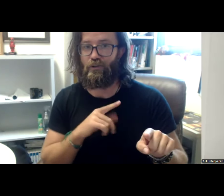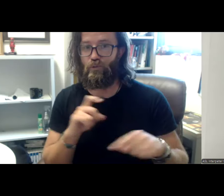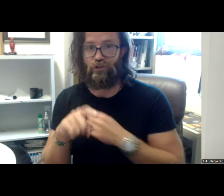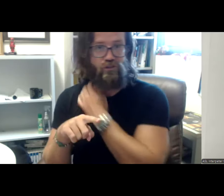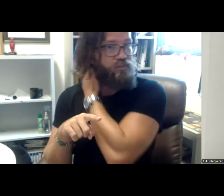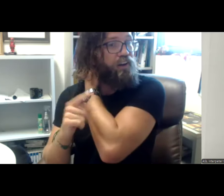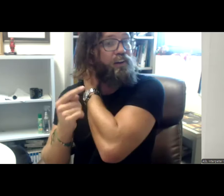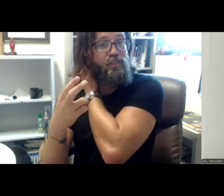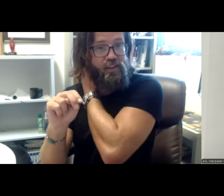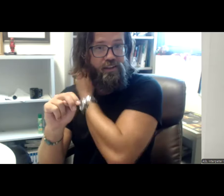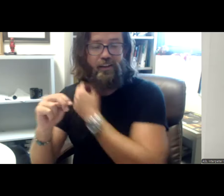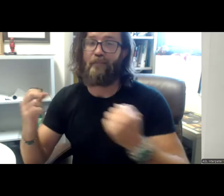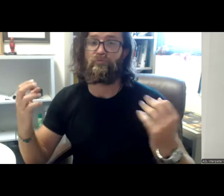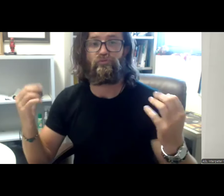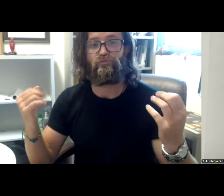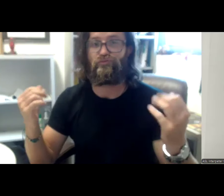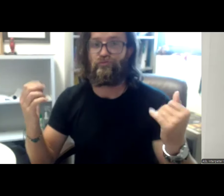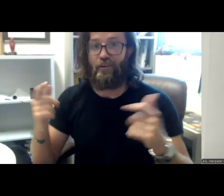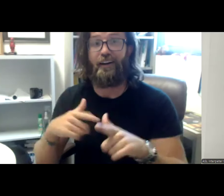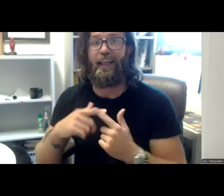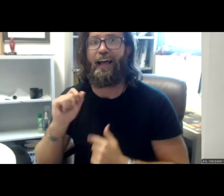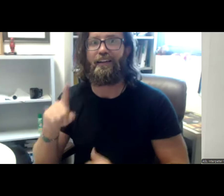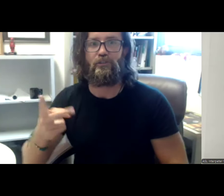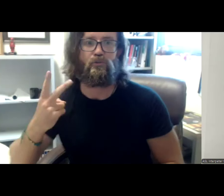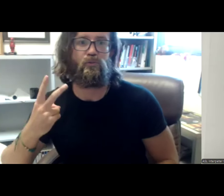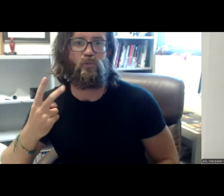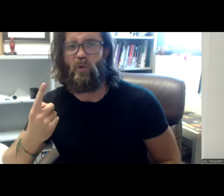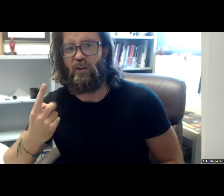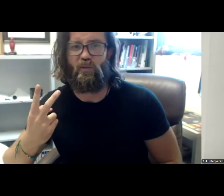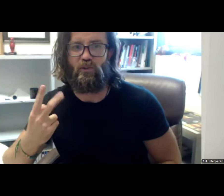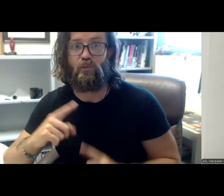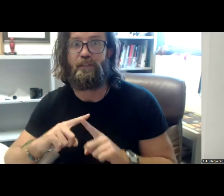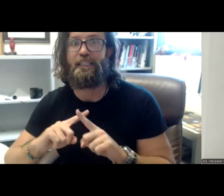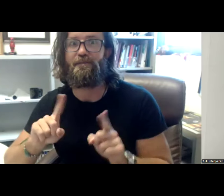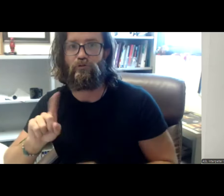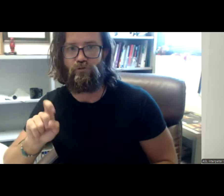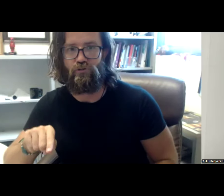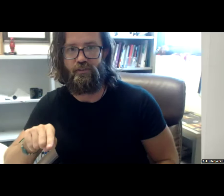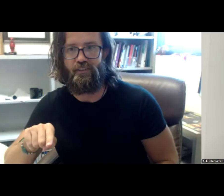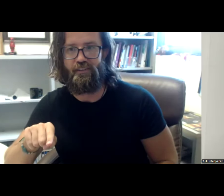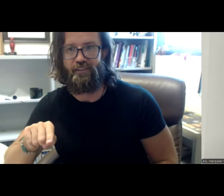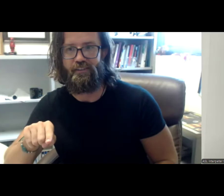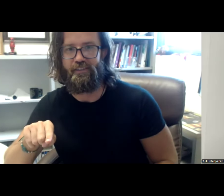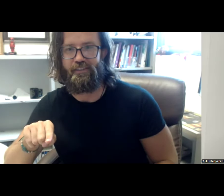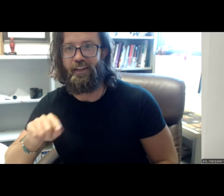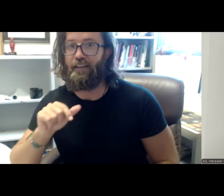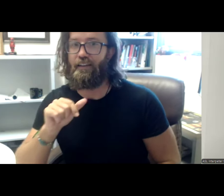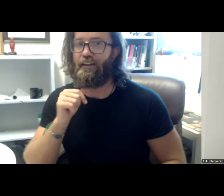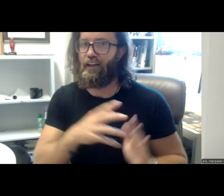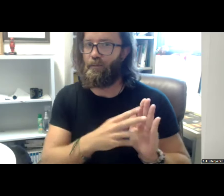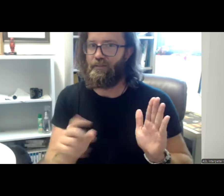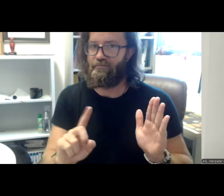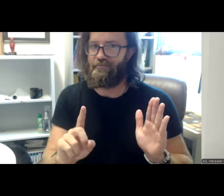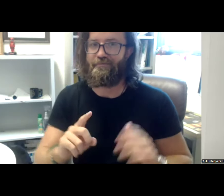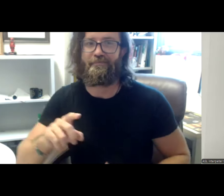required to respond to my question and then add to it 1 or 2 other